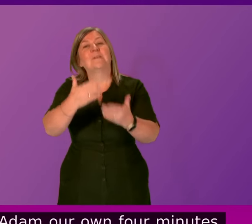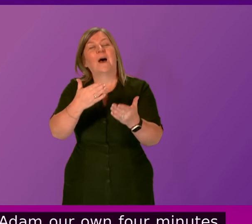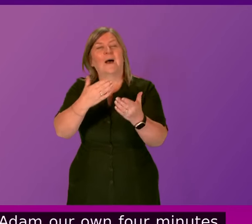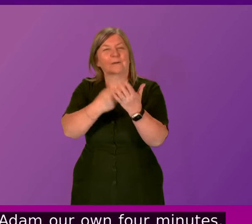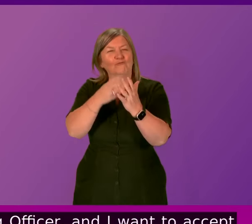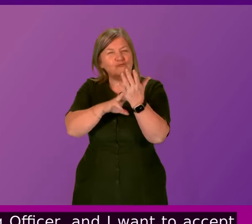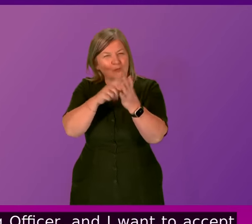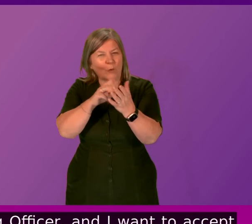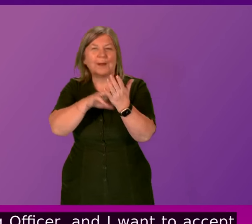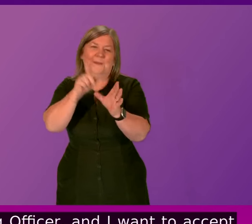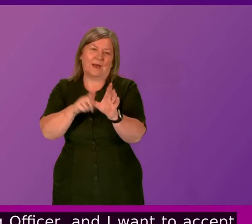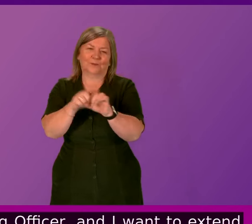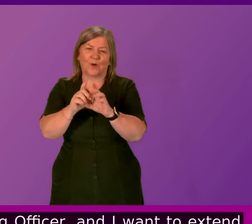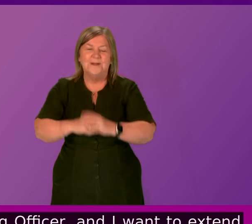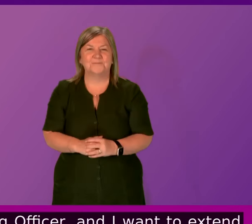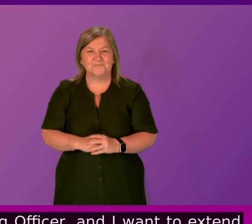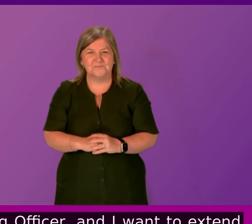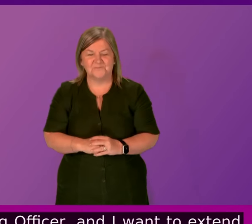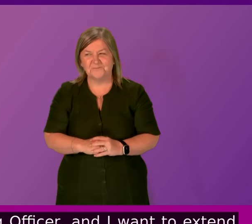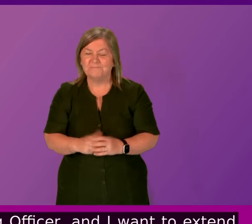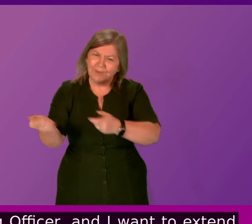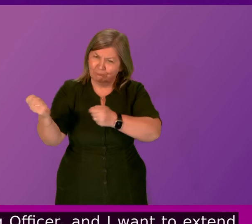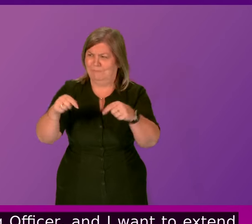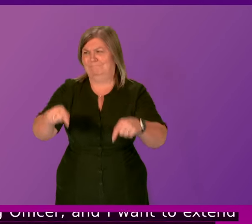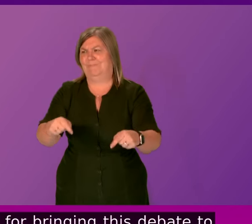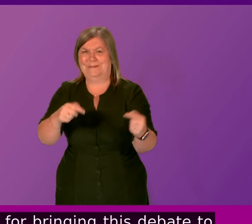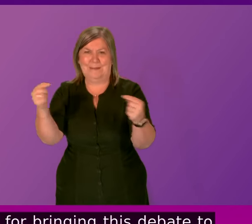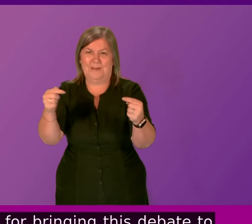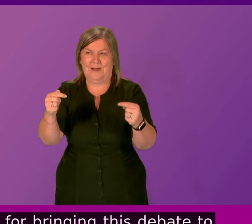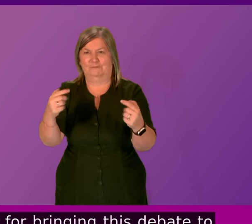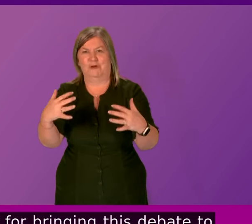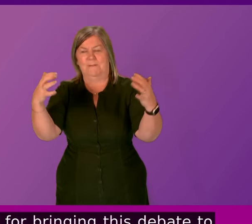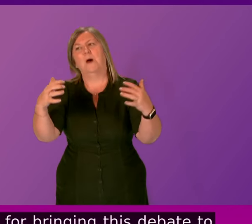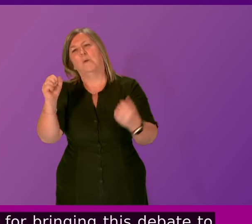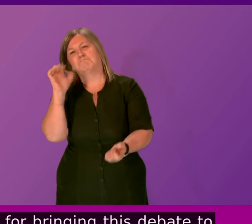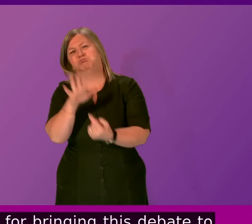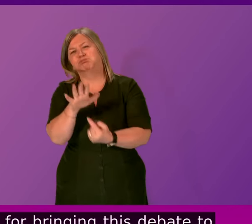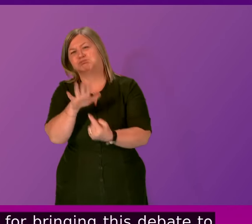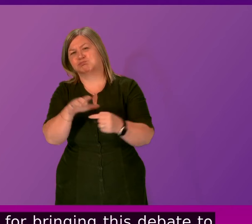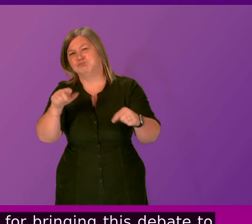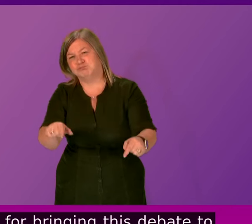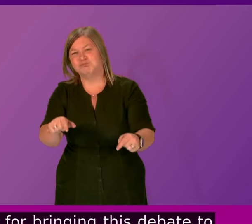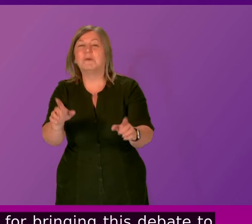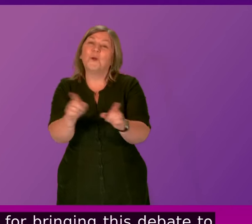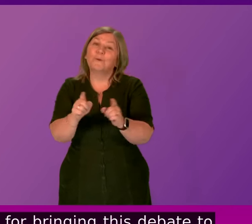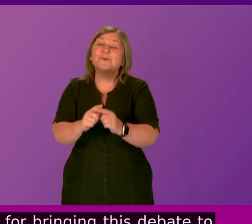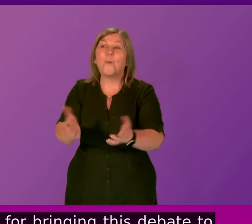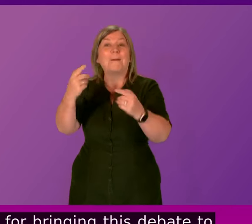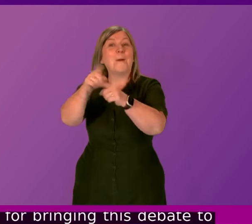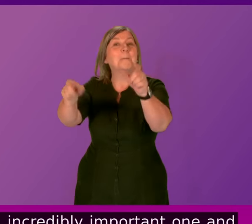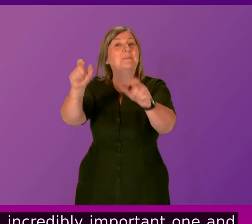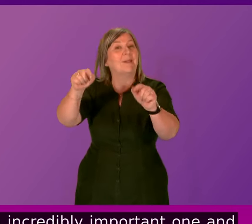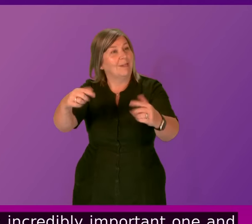Mackay for bringing this debate to the Chamber today. It is an incredibly important one, and also my welcome to the people in the